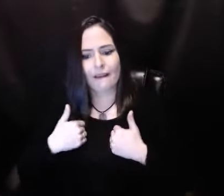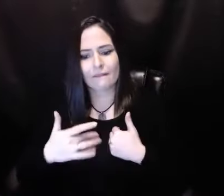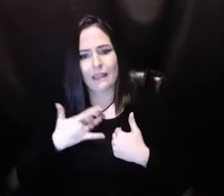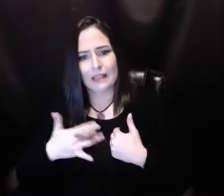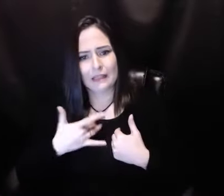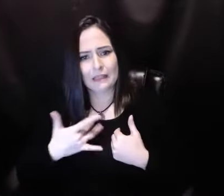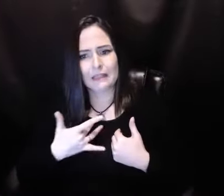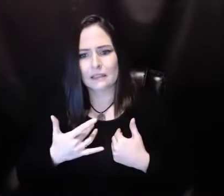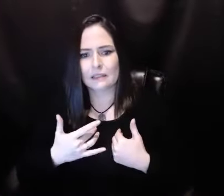have a feeling